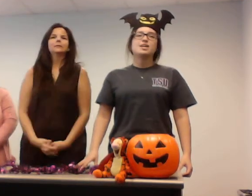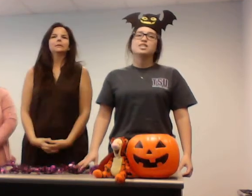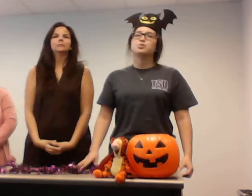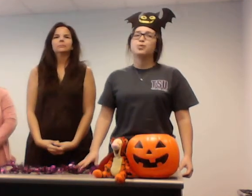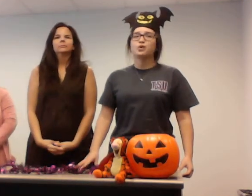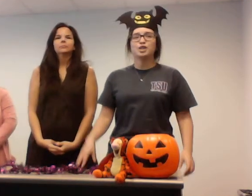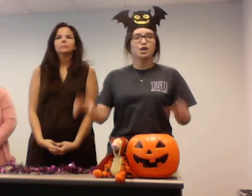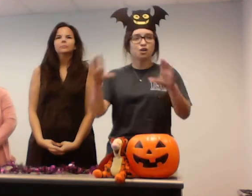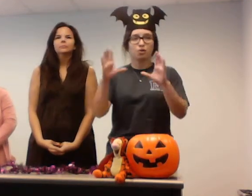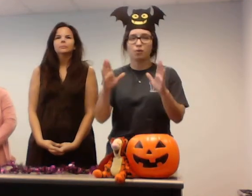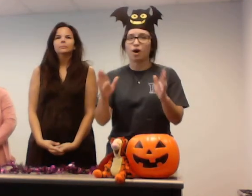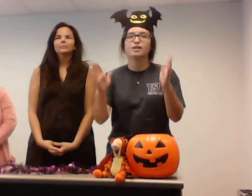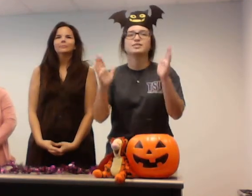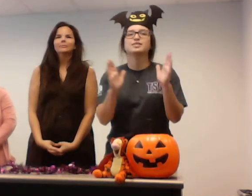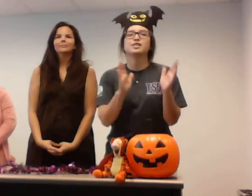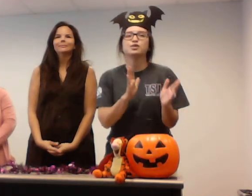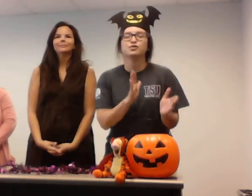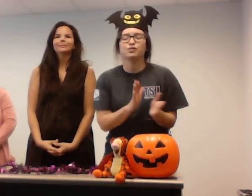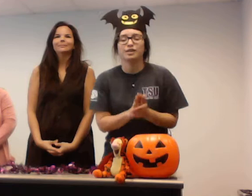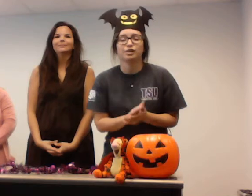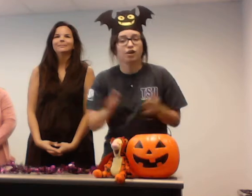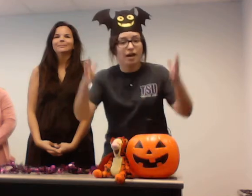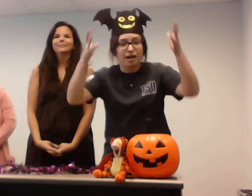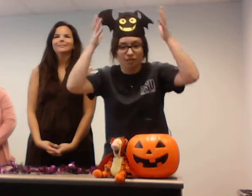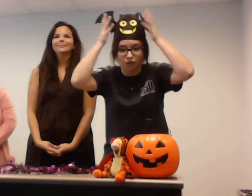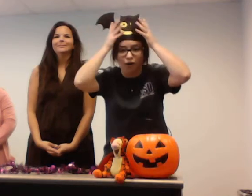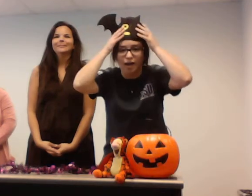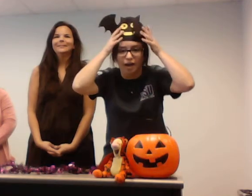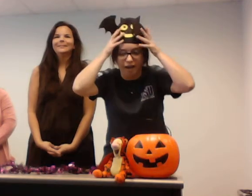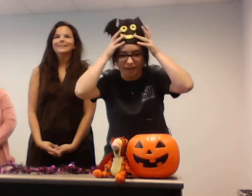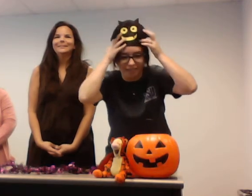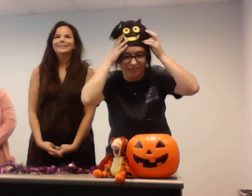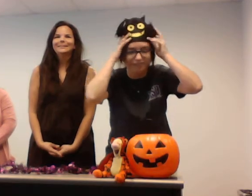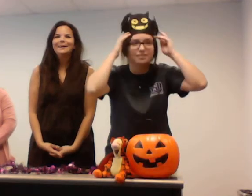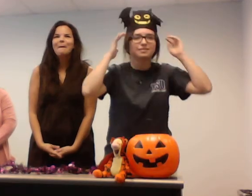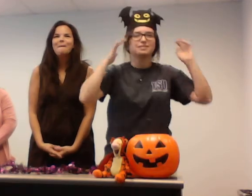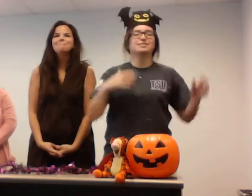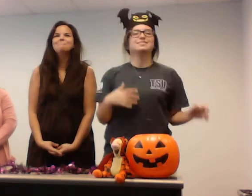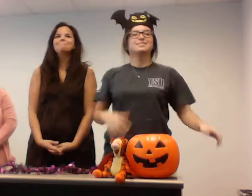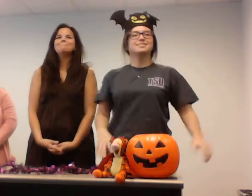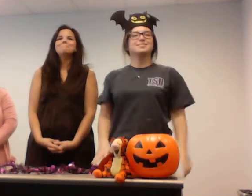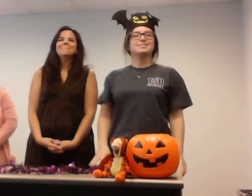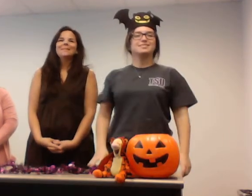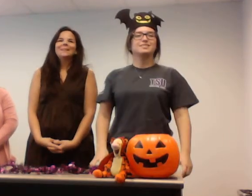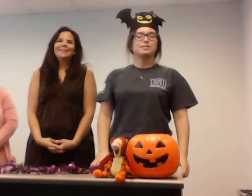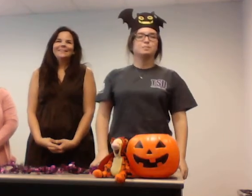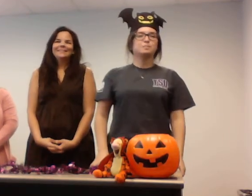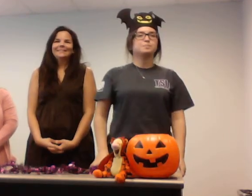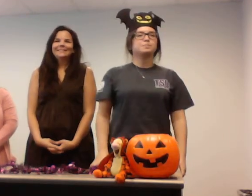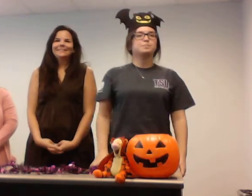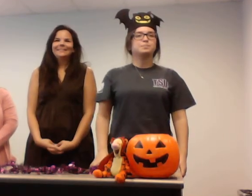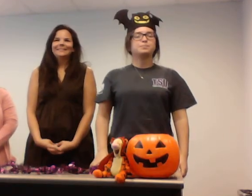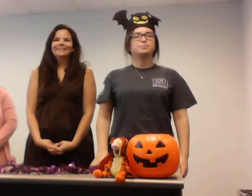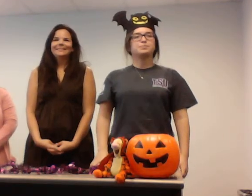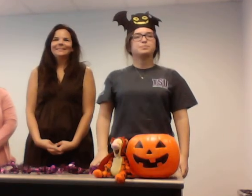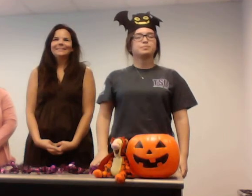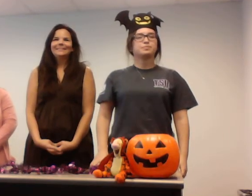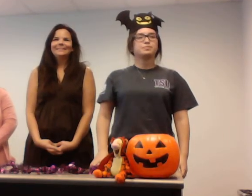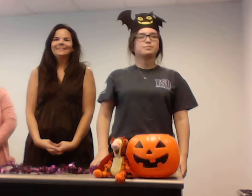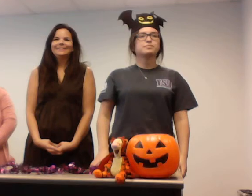is putting a cross in your feet and your head. Because witches and vampires are religious.